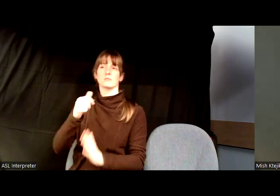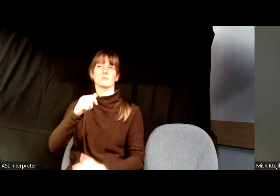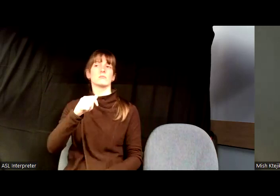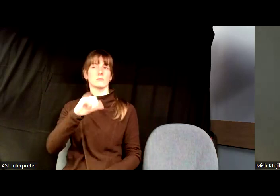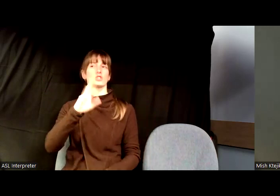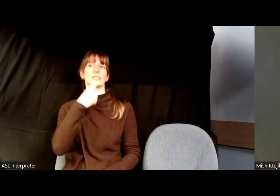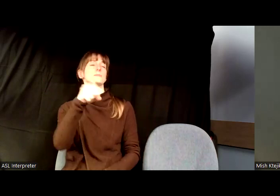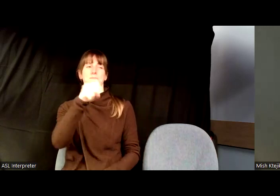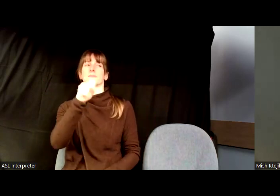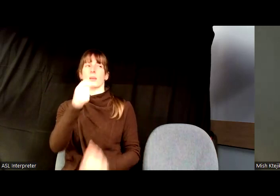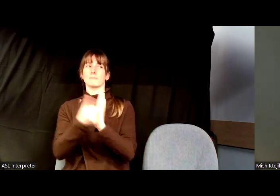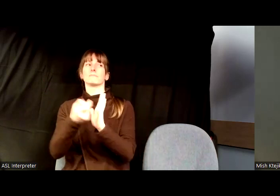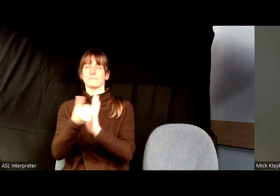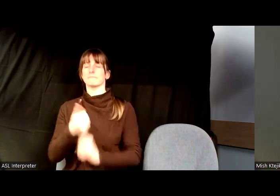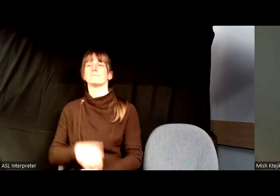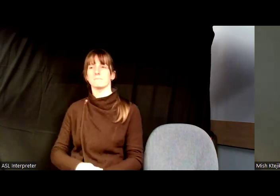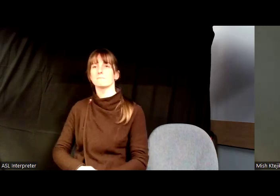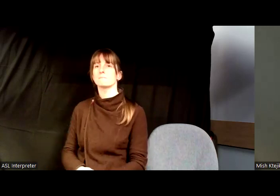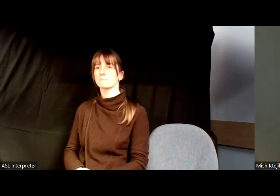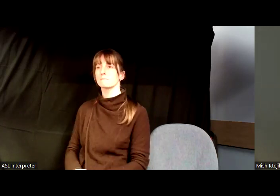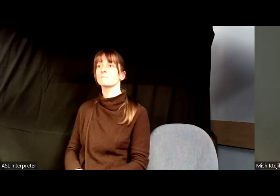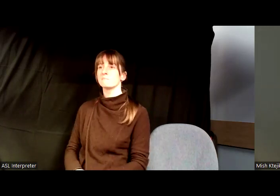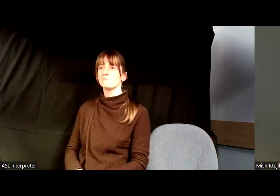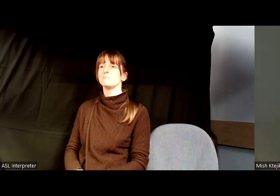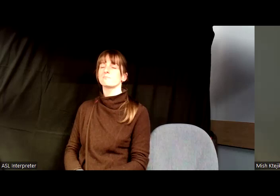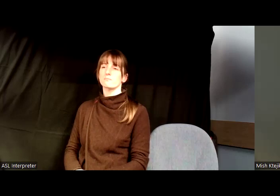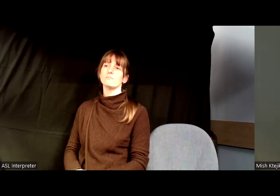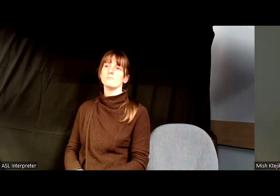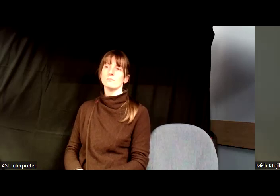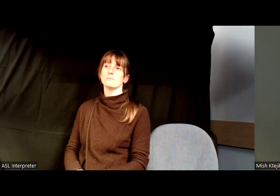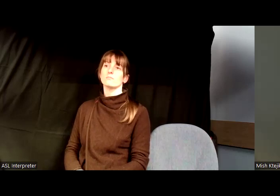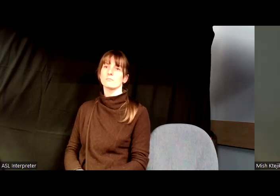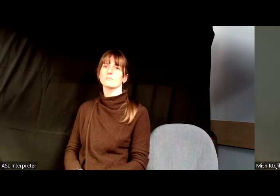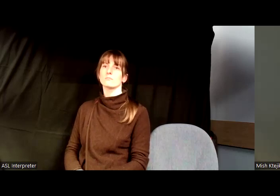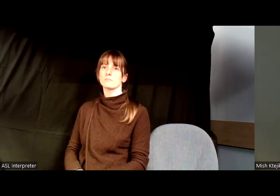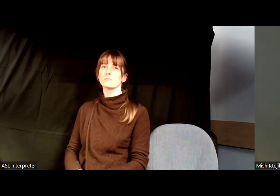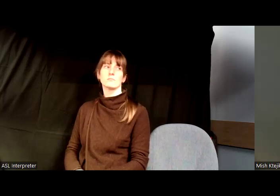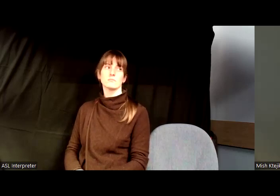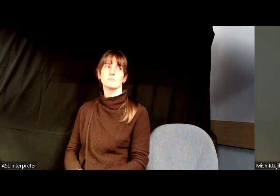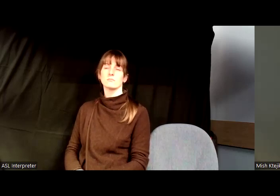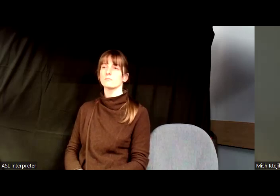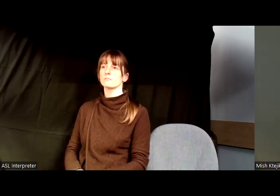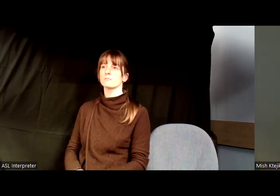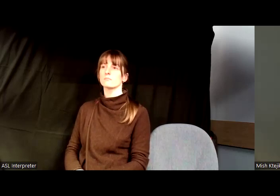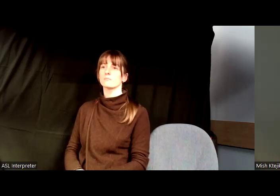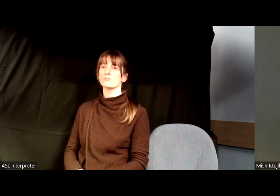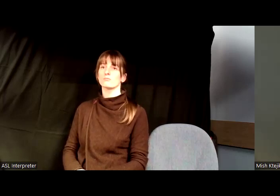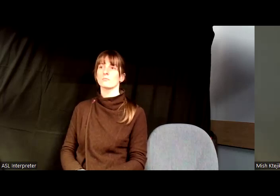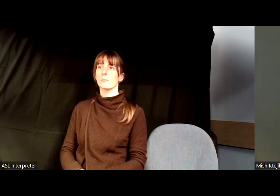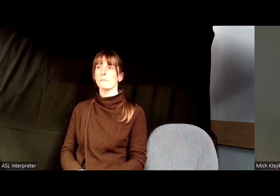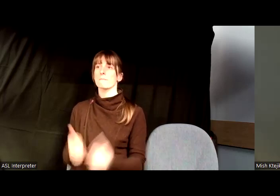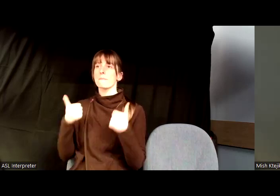It's, yeah, that. Line 25, yep, that. This is Eric. So, Remove that.